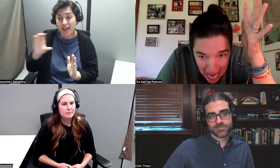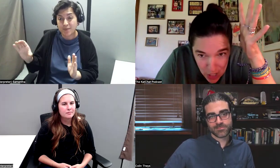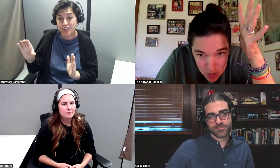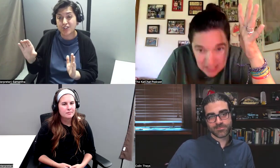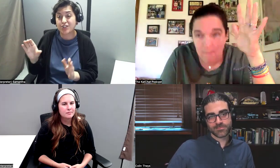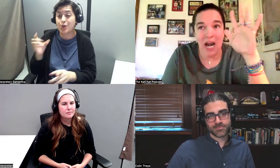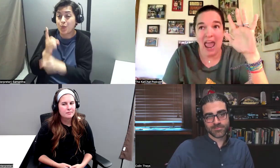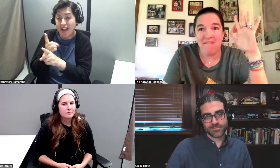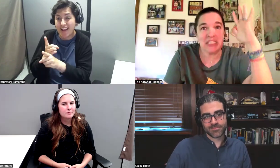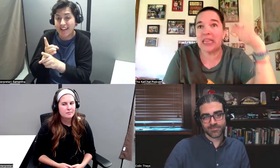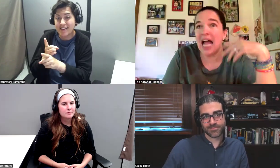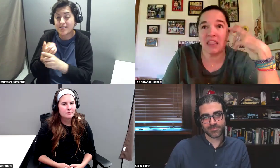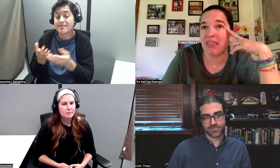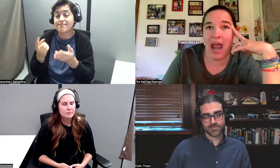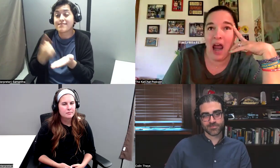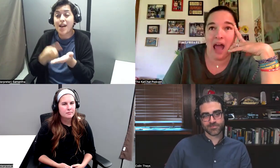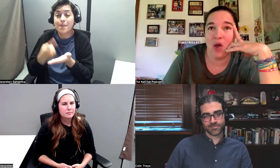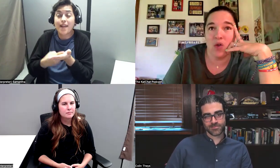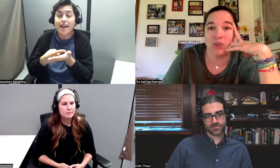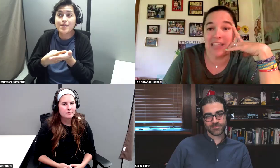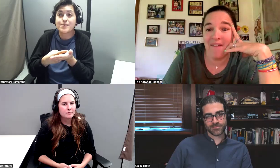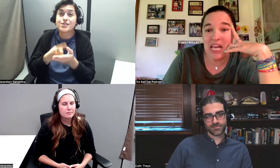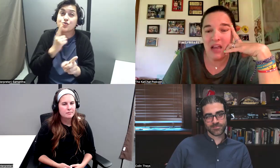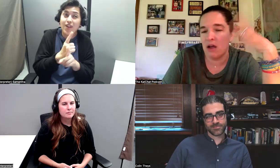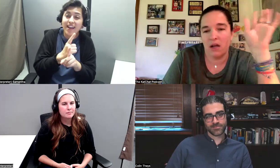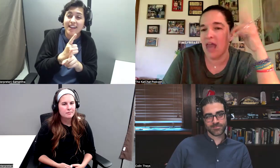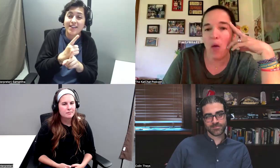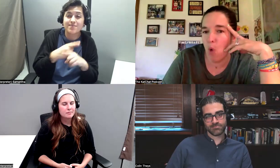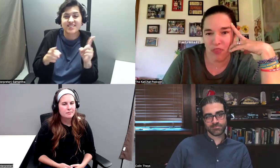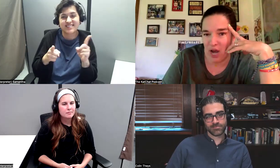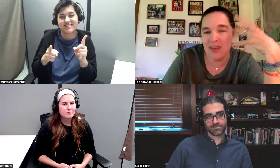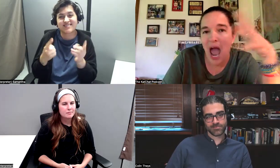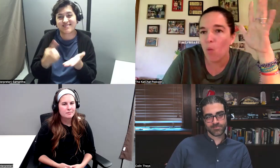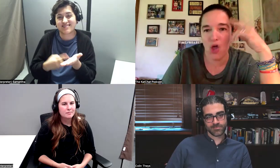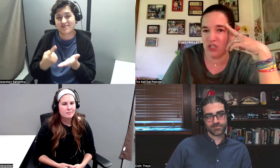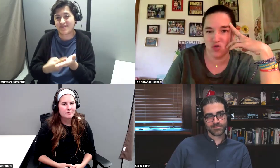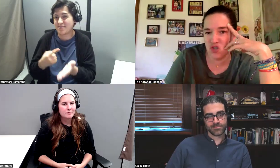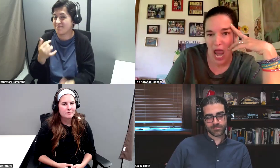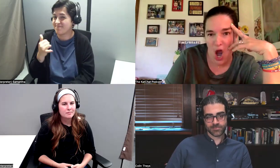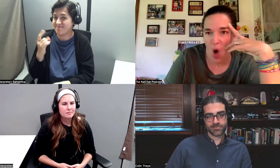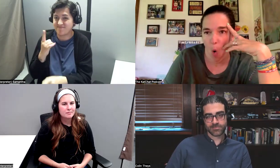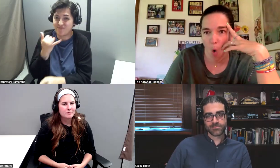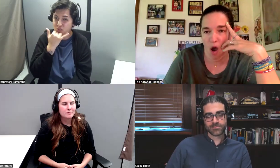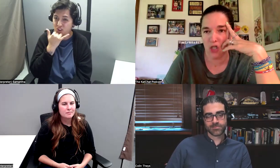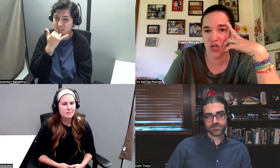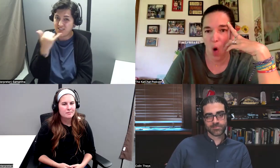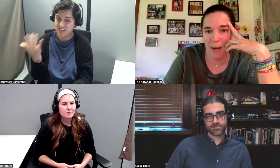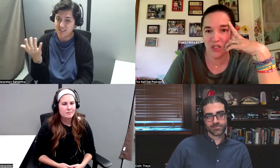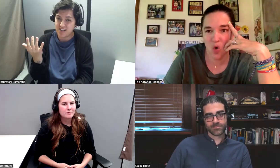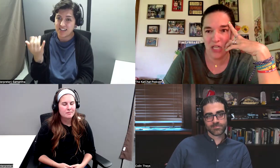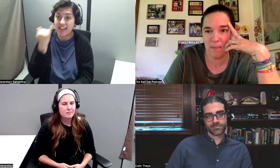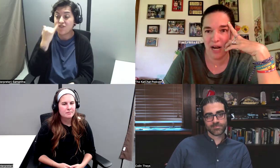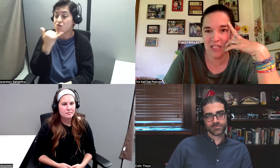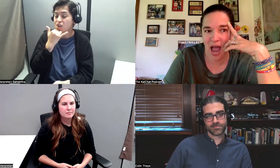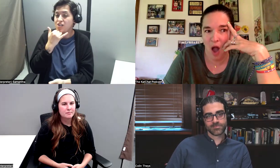98% accurate, but if it's less than, I don't know, 70, not worth it to share or show